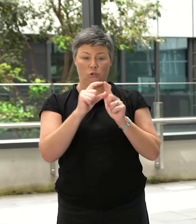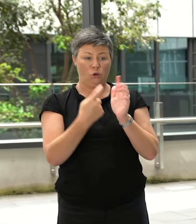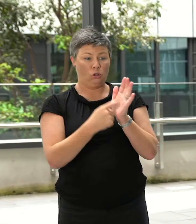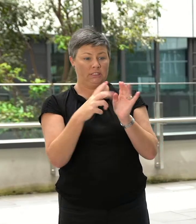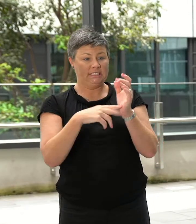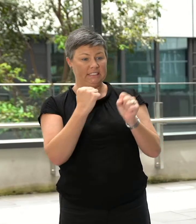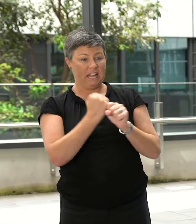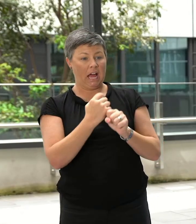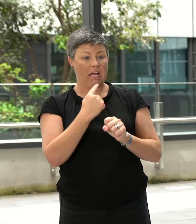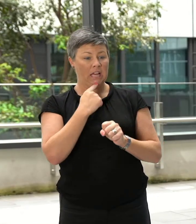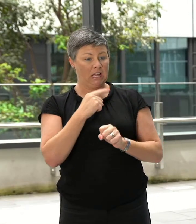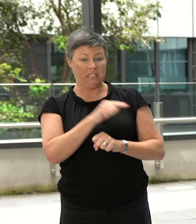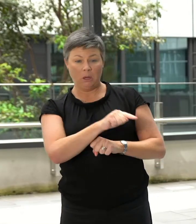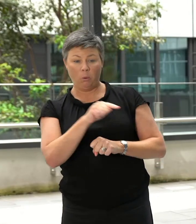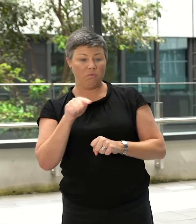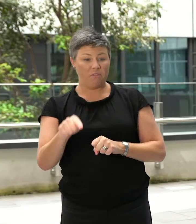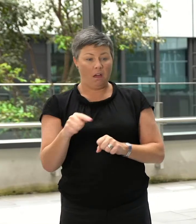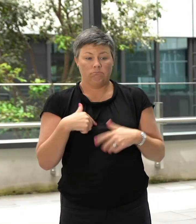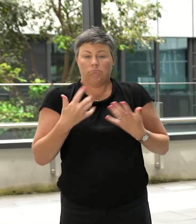we're happy to take.